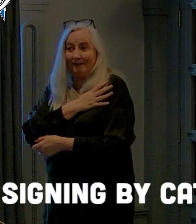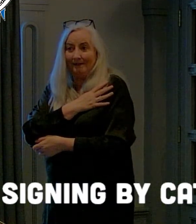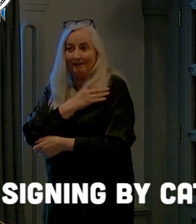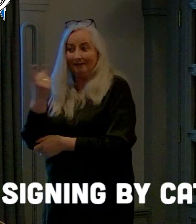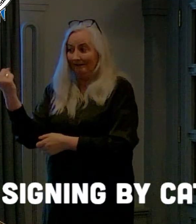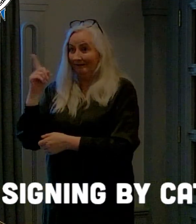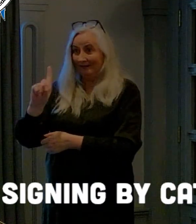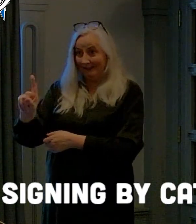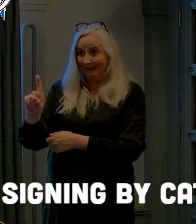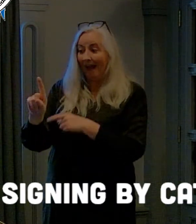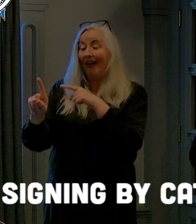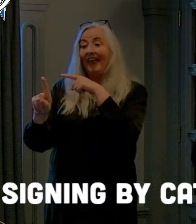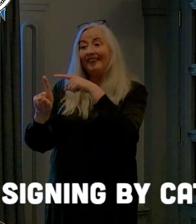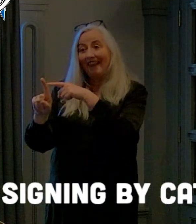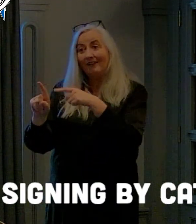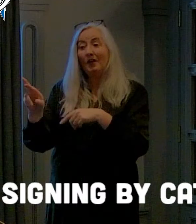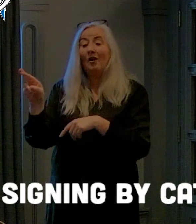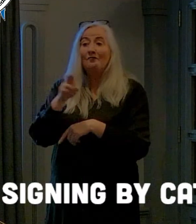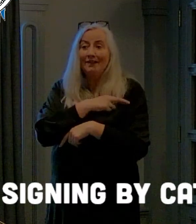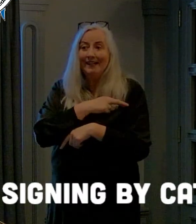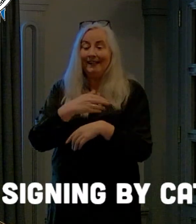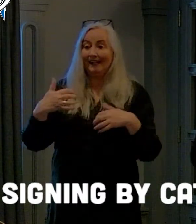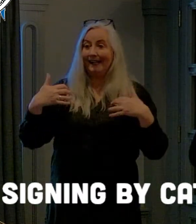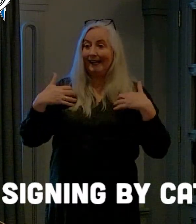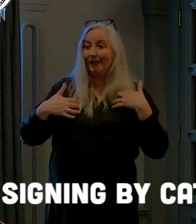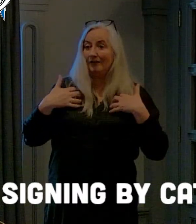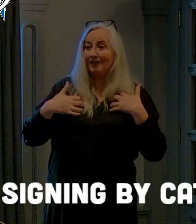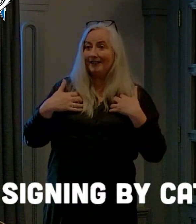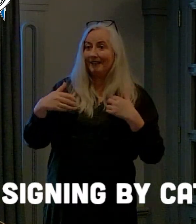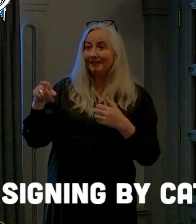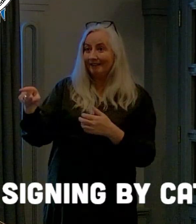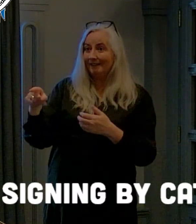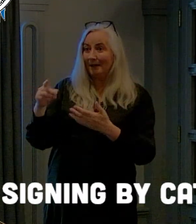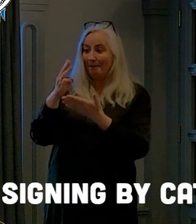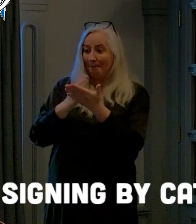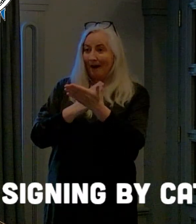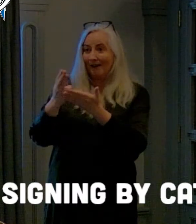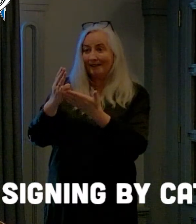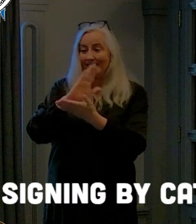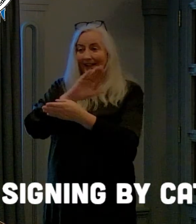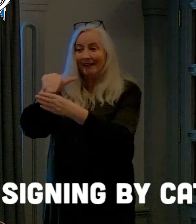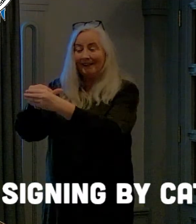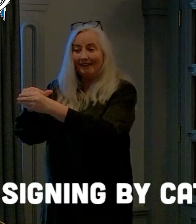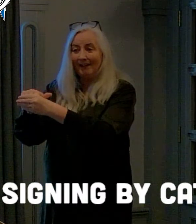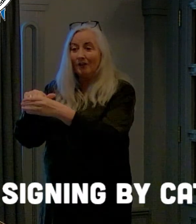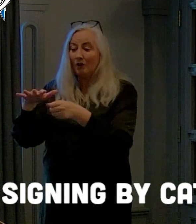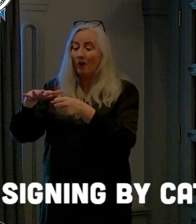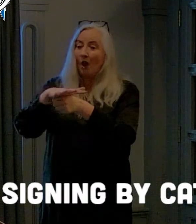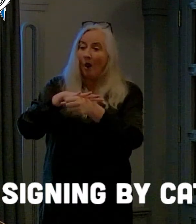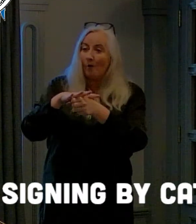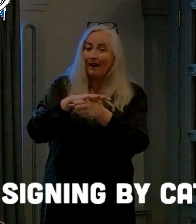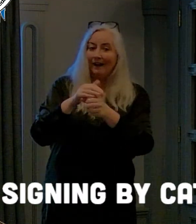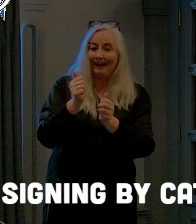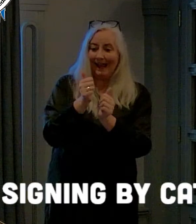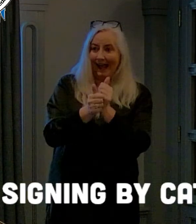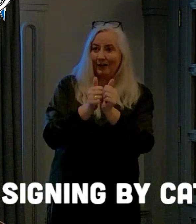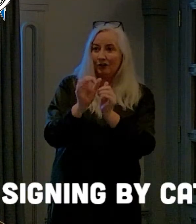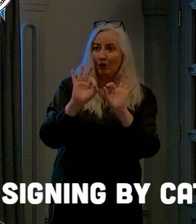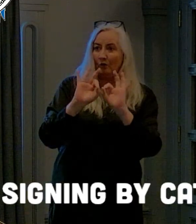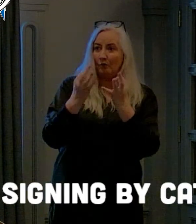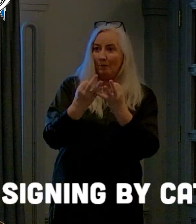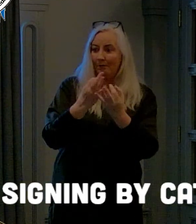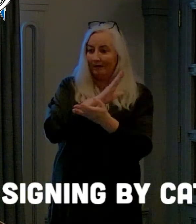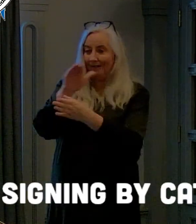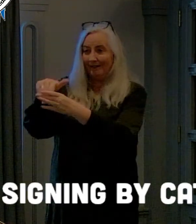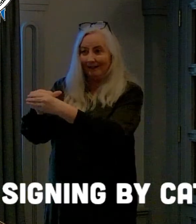And that's a really interesting committee as well, because, and actually there's two parts to it. One is the local action group as well, and one